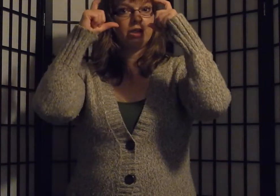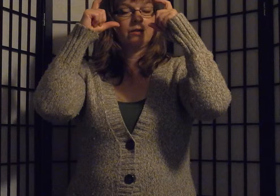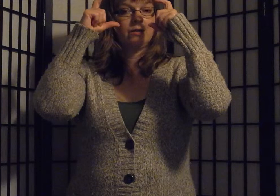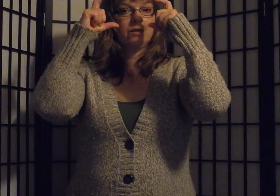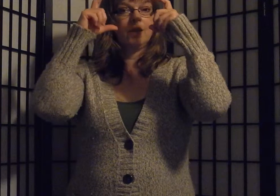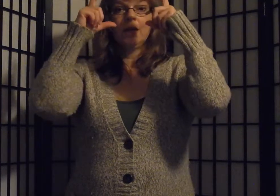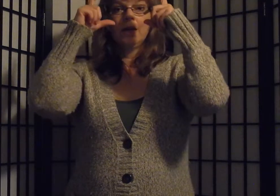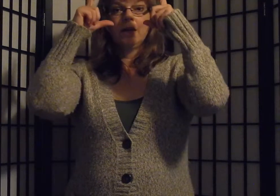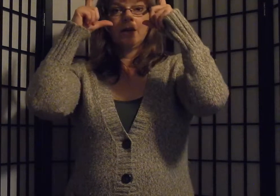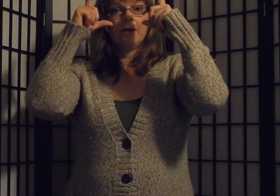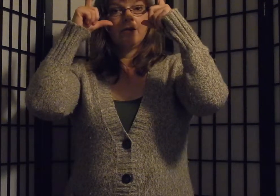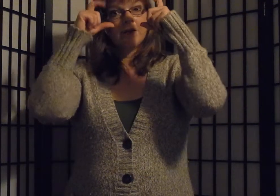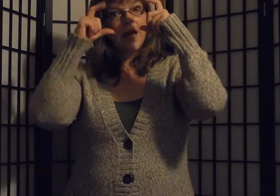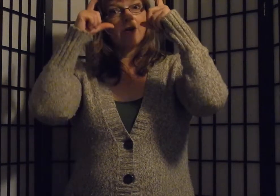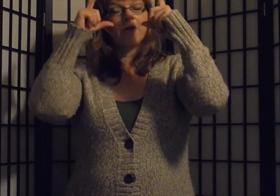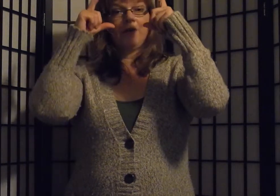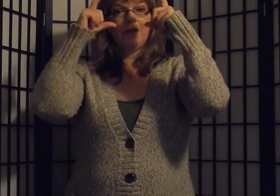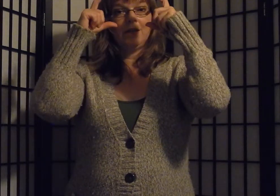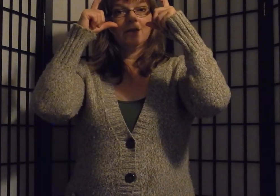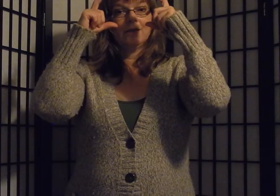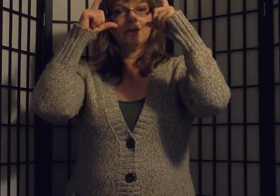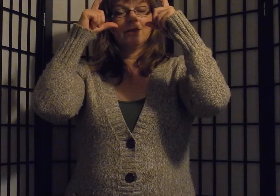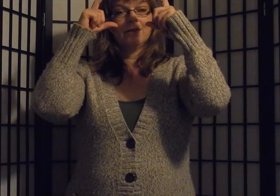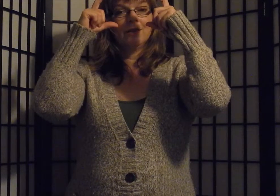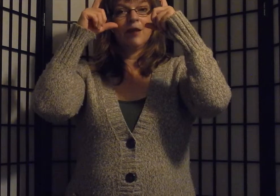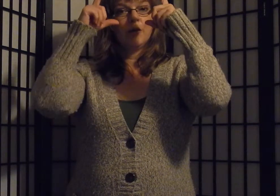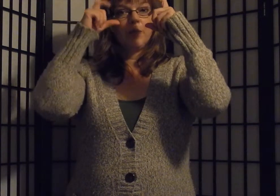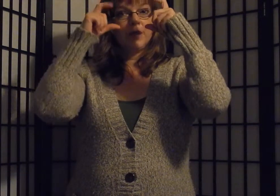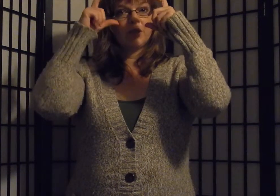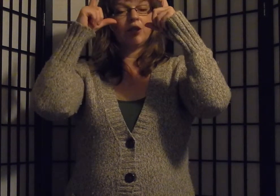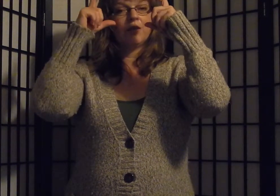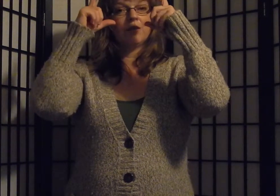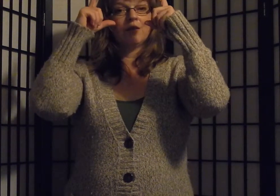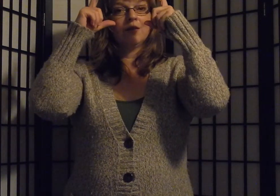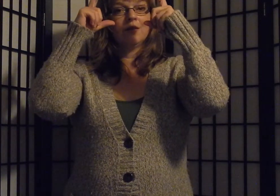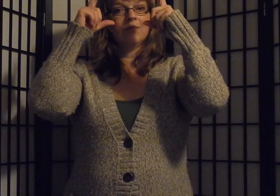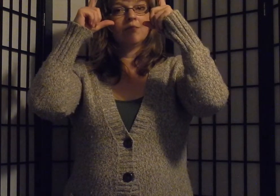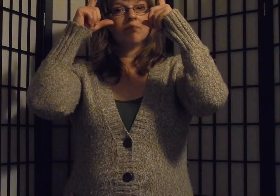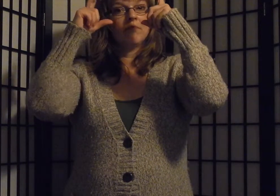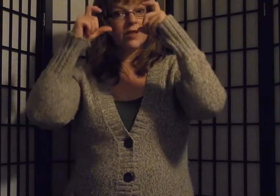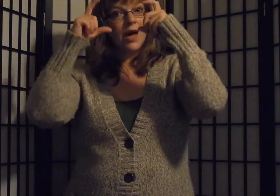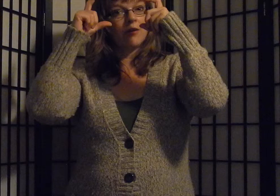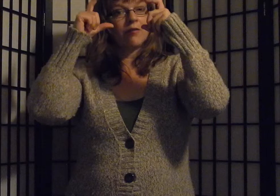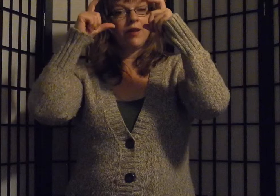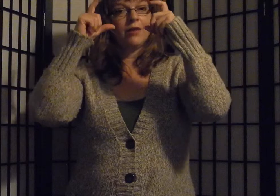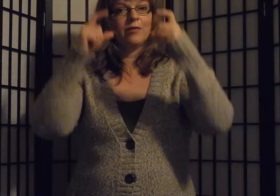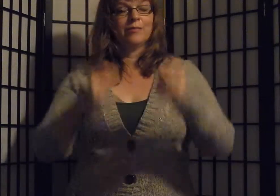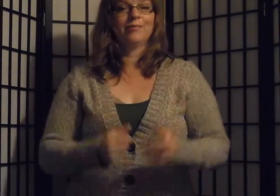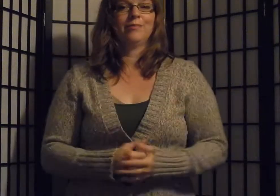pictures, photography. Pictures, photography.